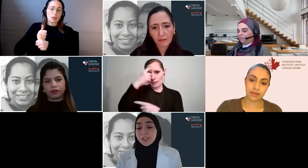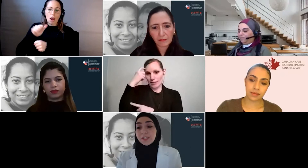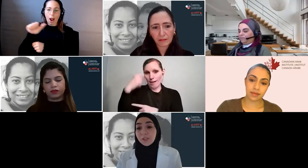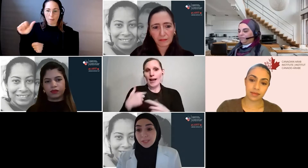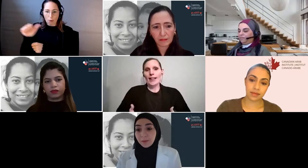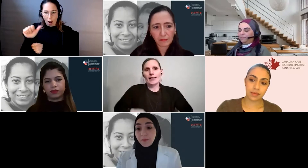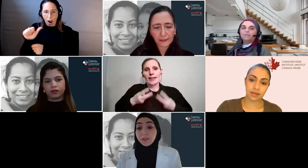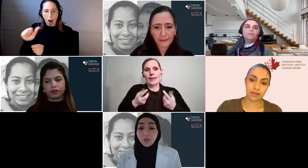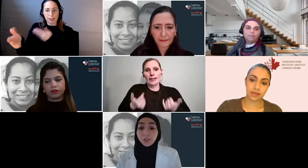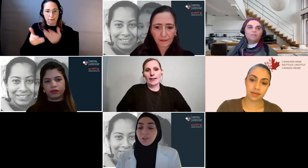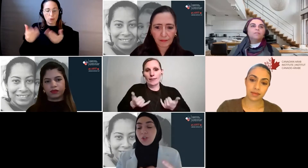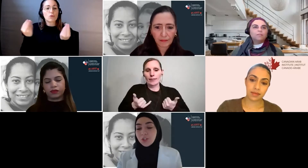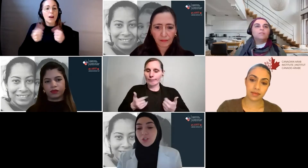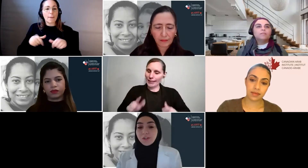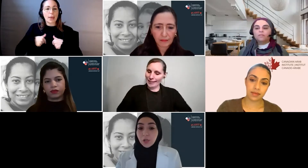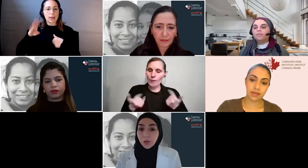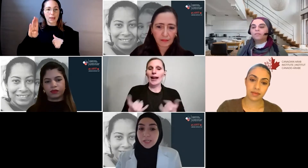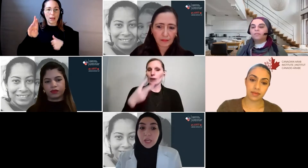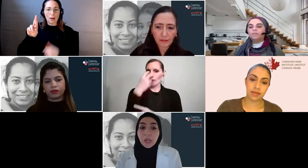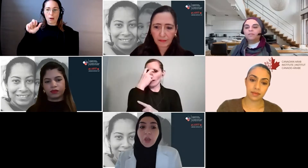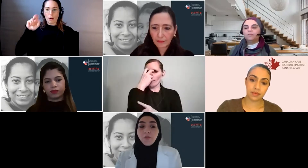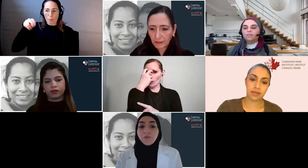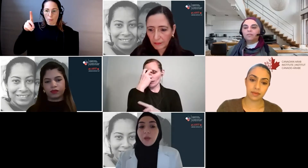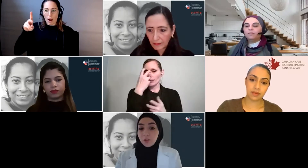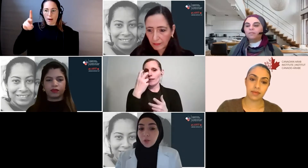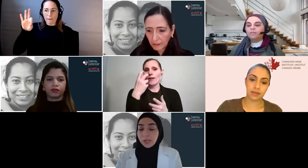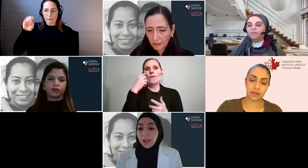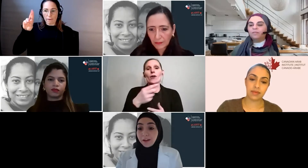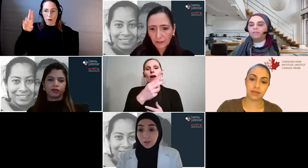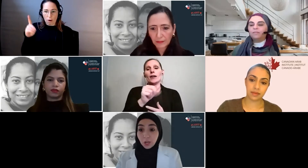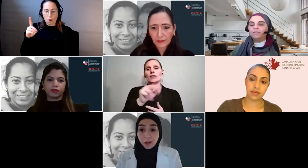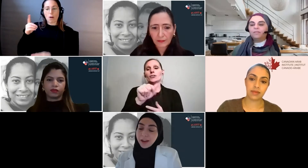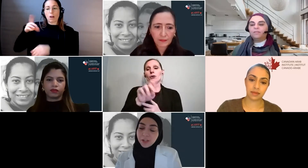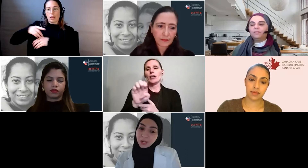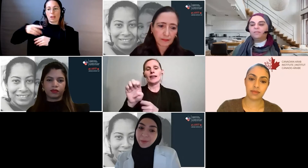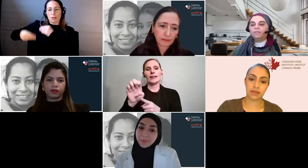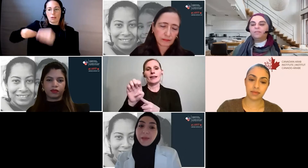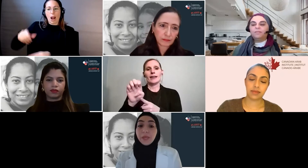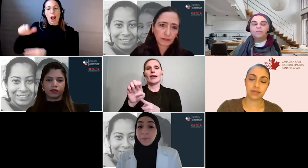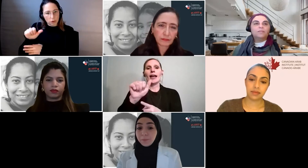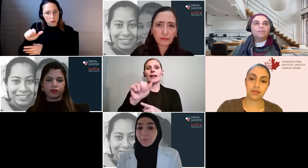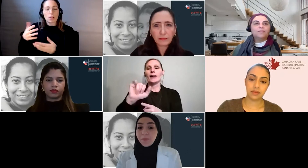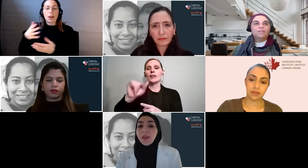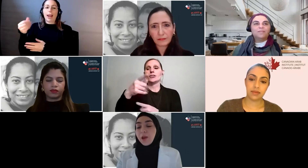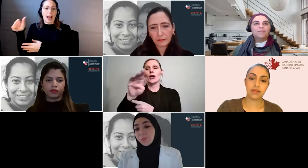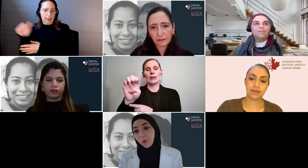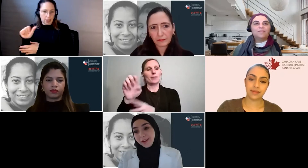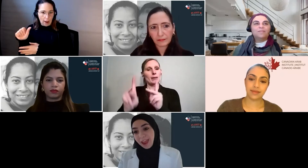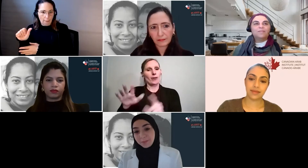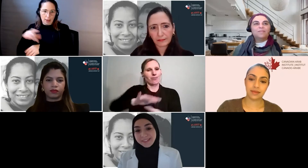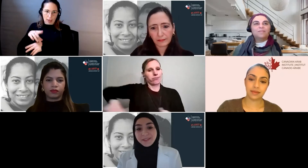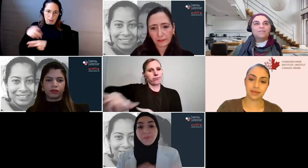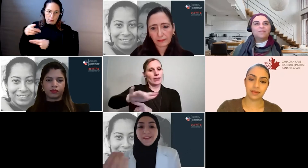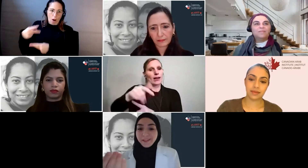which is situated upon the traditional territories of the Haudenosaunee and Anishinaabe people. I was born